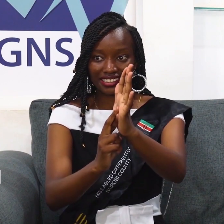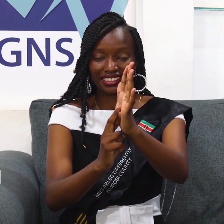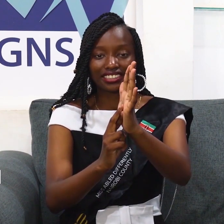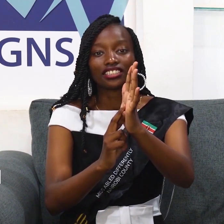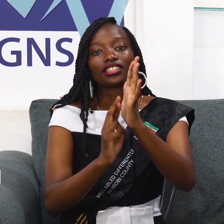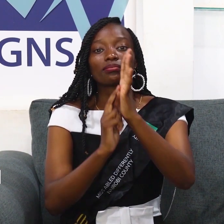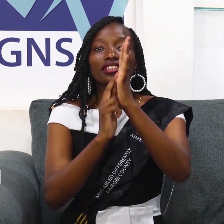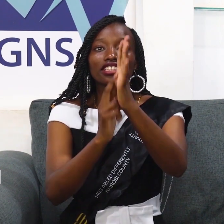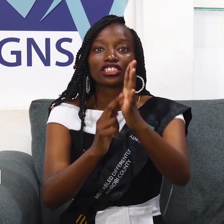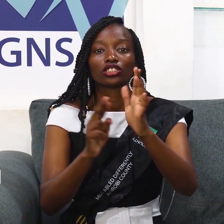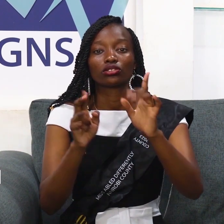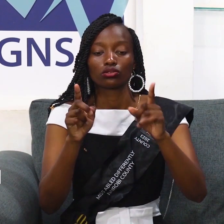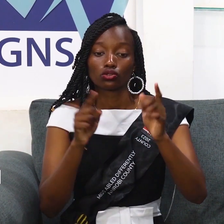I knew I had to represent